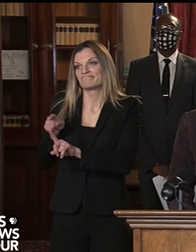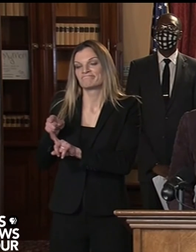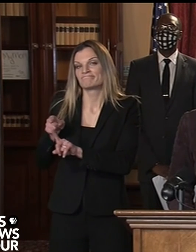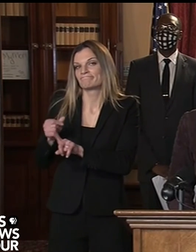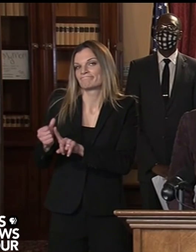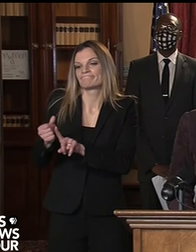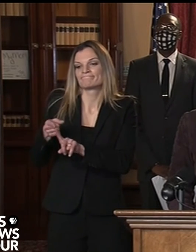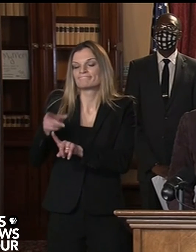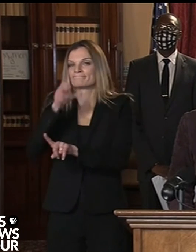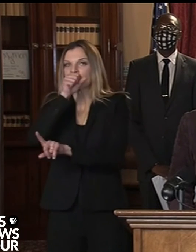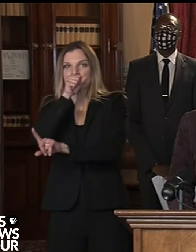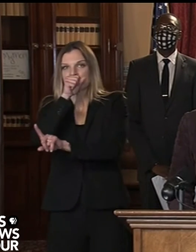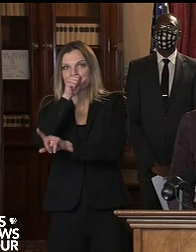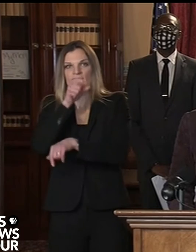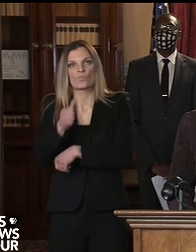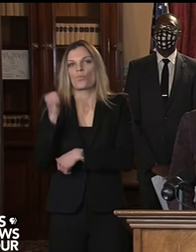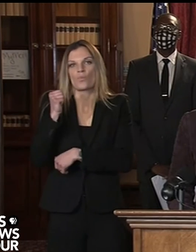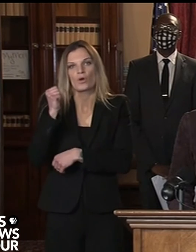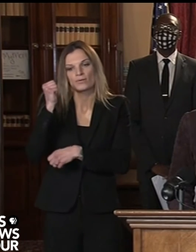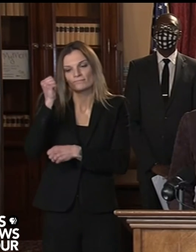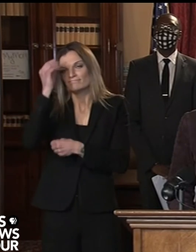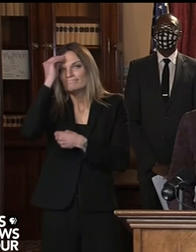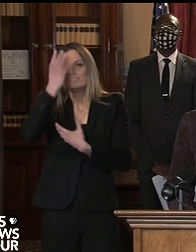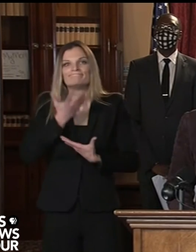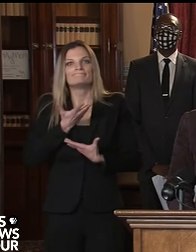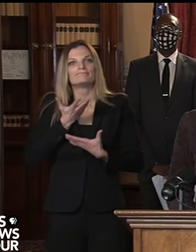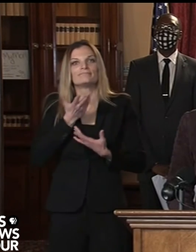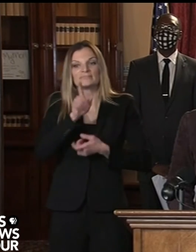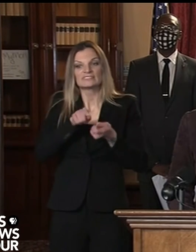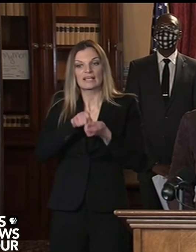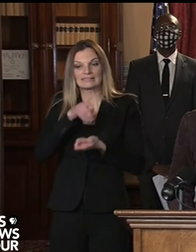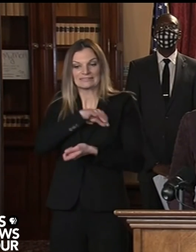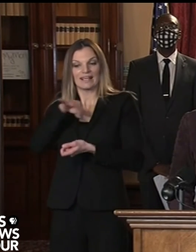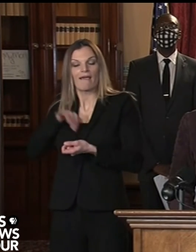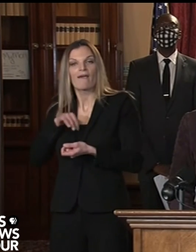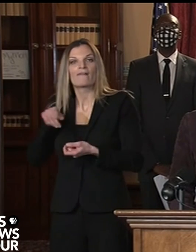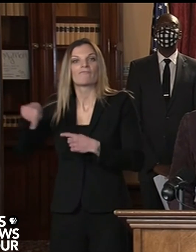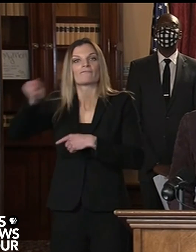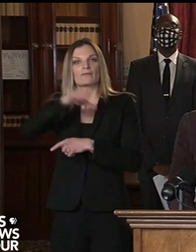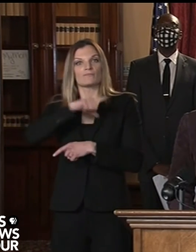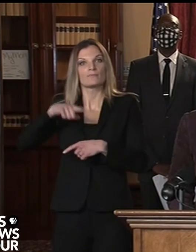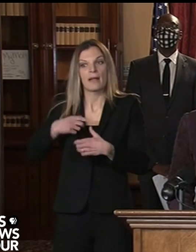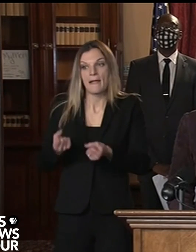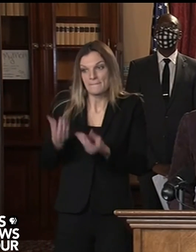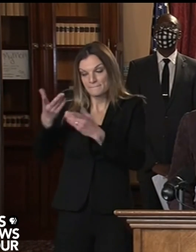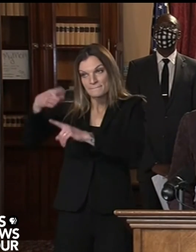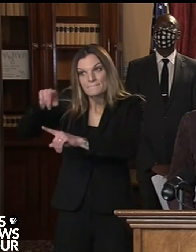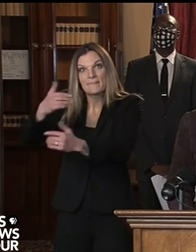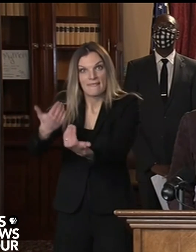say how many legislators or staffers have contracted COVID-19.